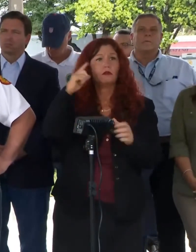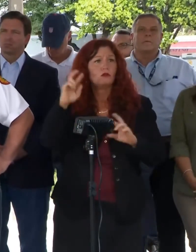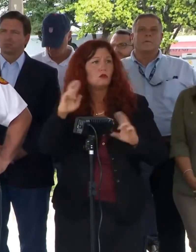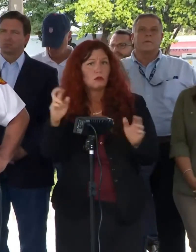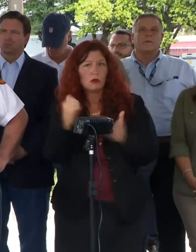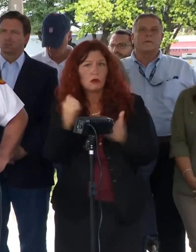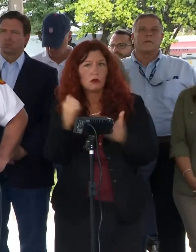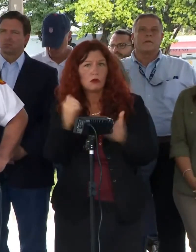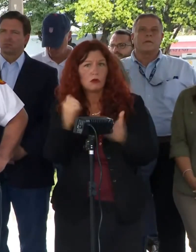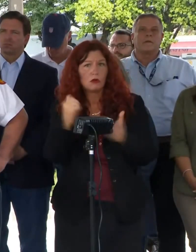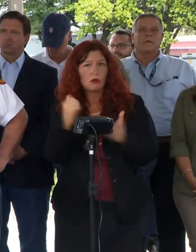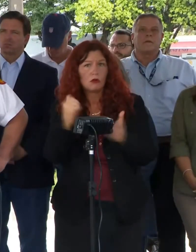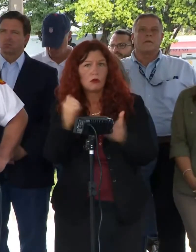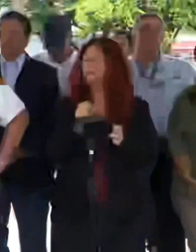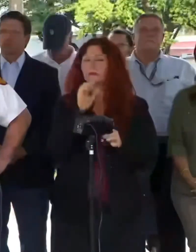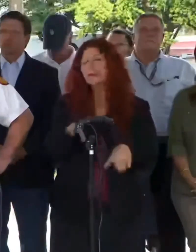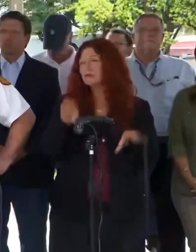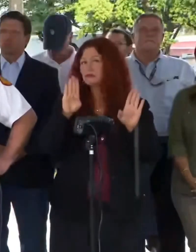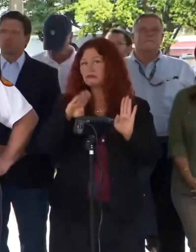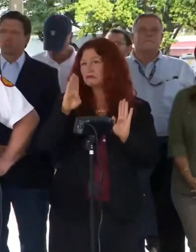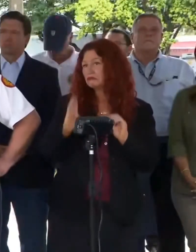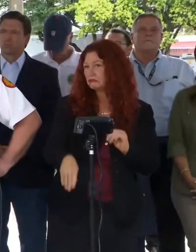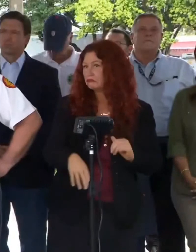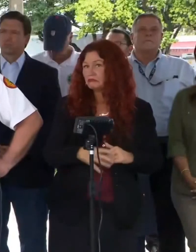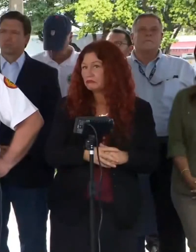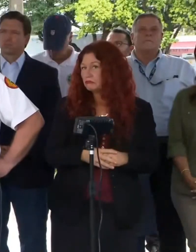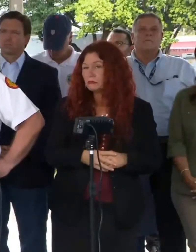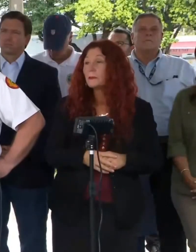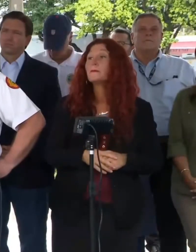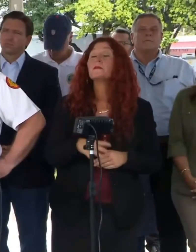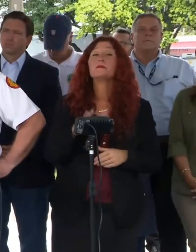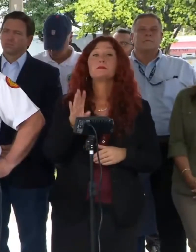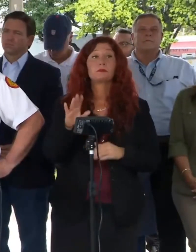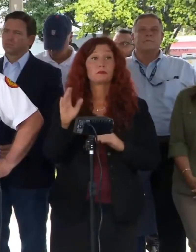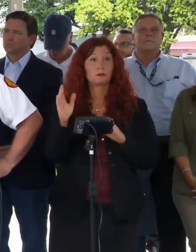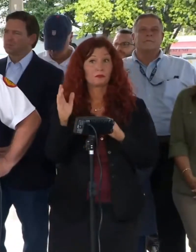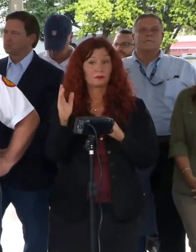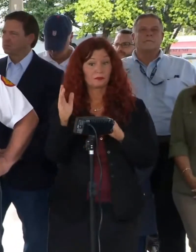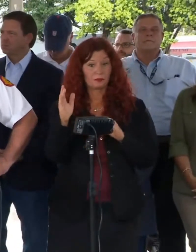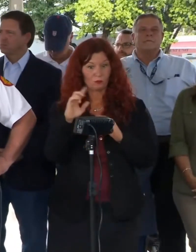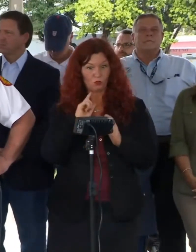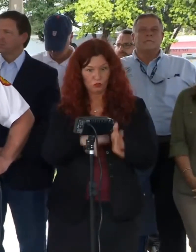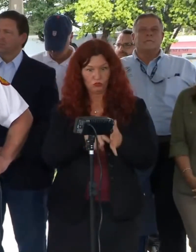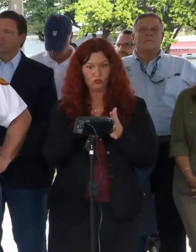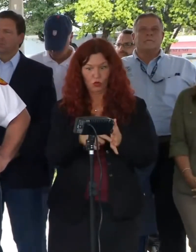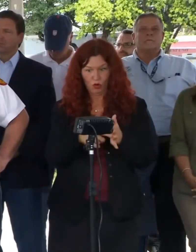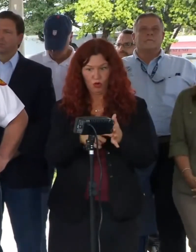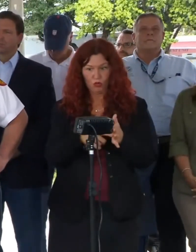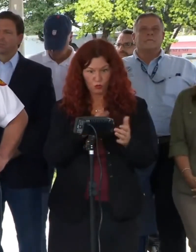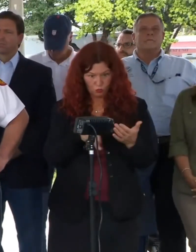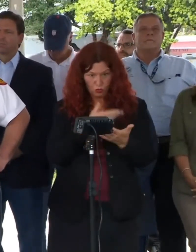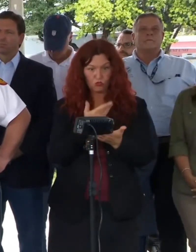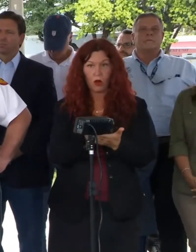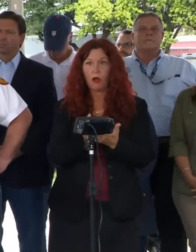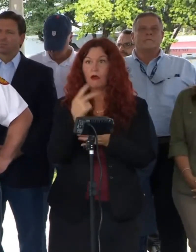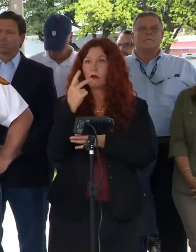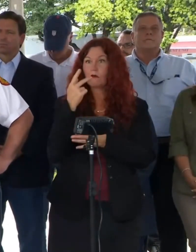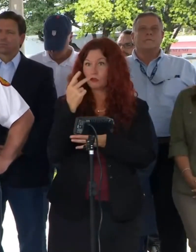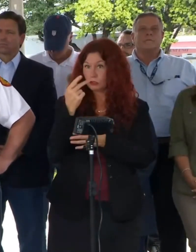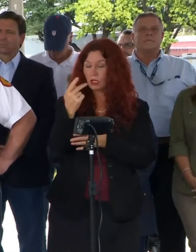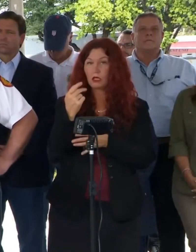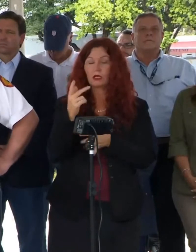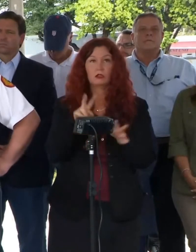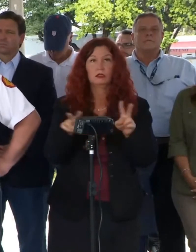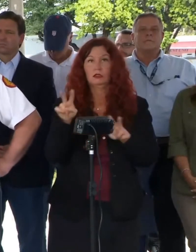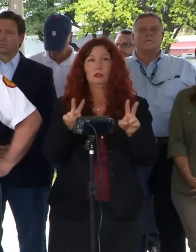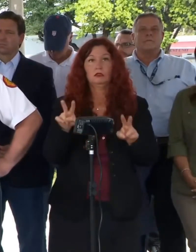I want to emphasize when we started this search, it's extremely difficult to what we saw, what we encountered. We deployed our search teams